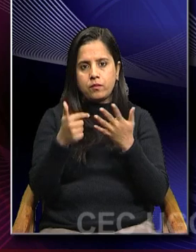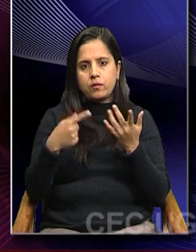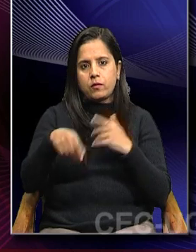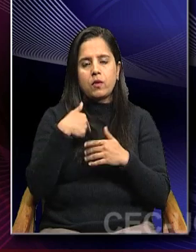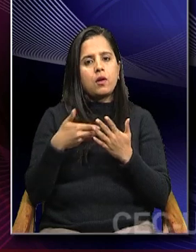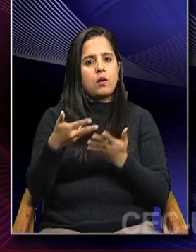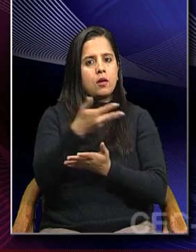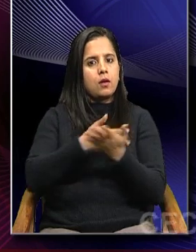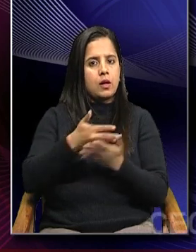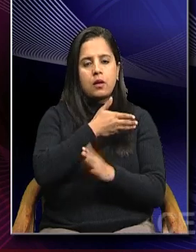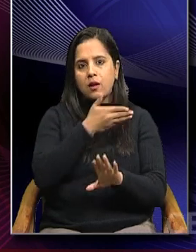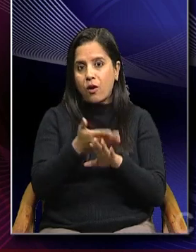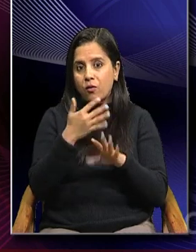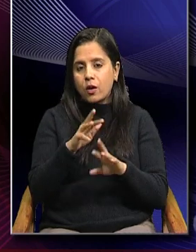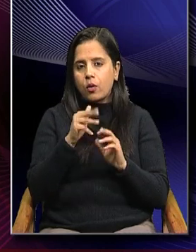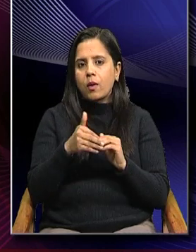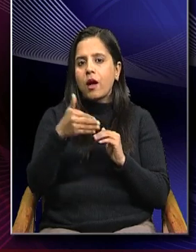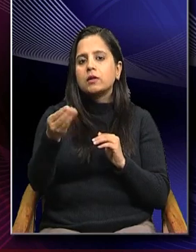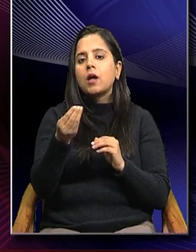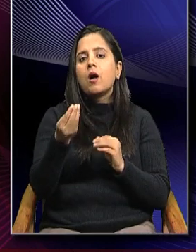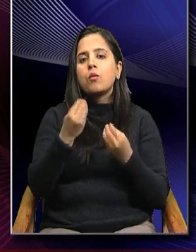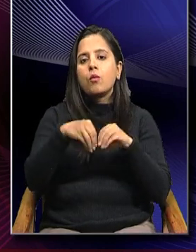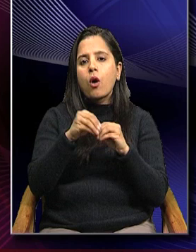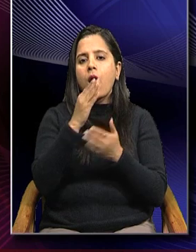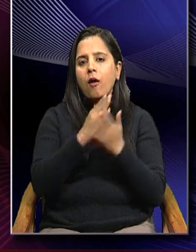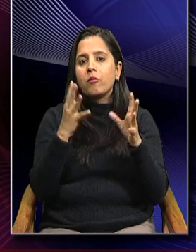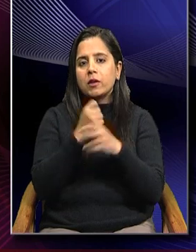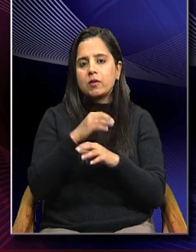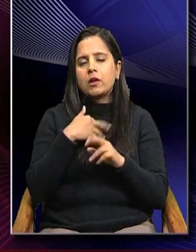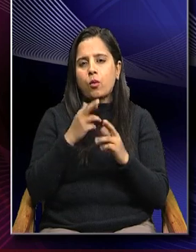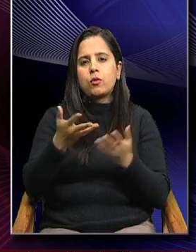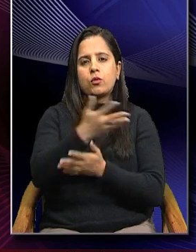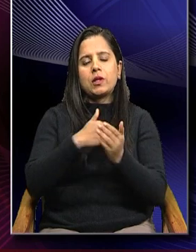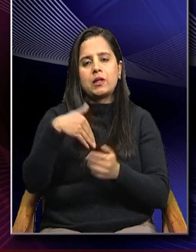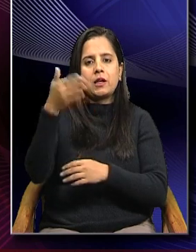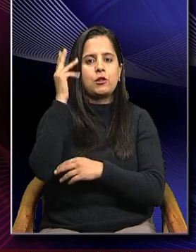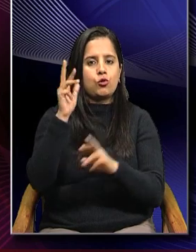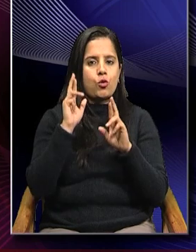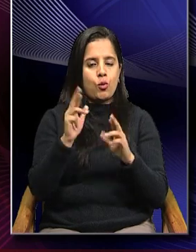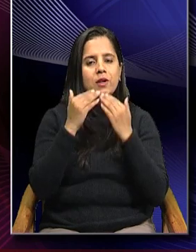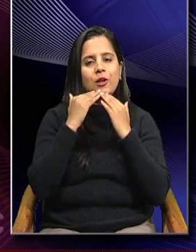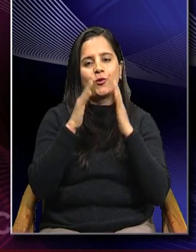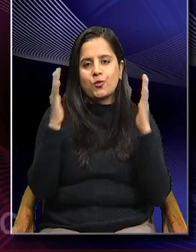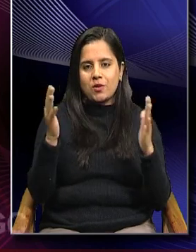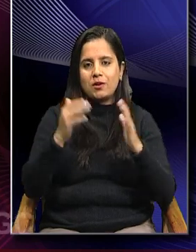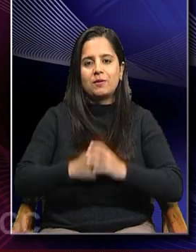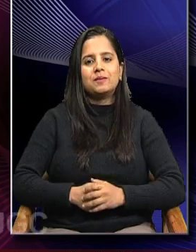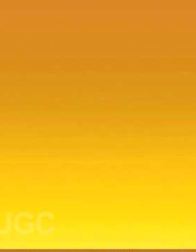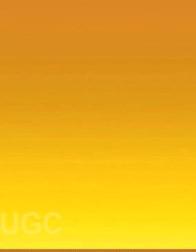have discussed up till now. Remaining part of this these components I shall discuss in the next lecture of mine. Thank you so much.